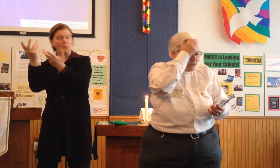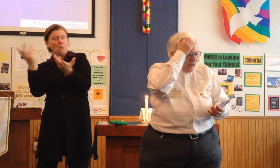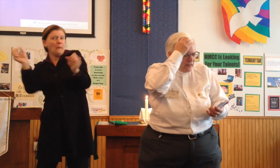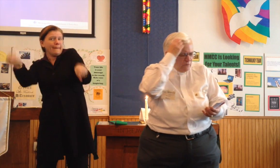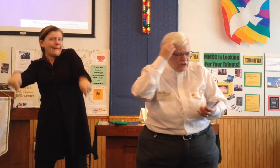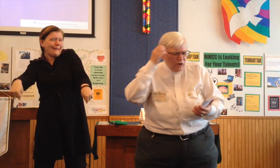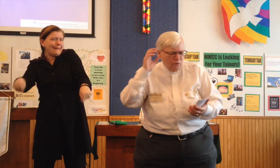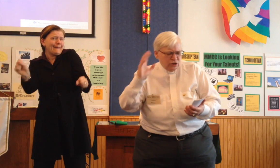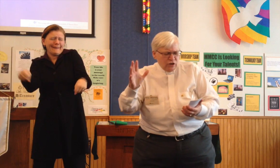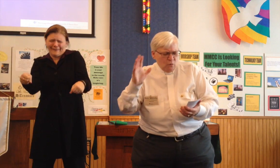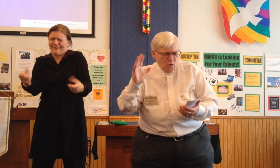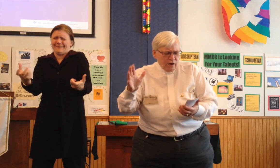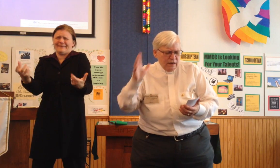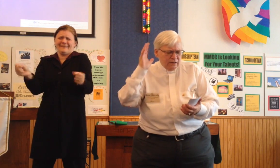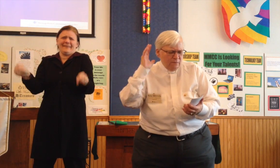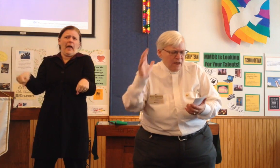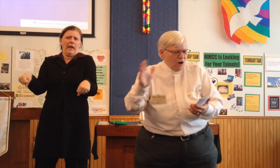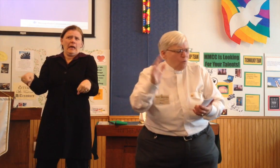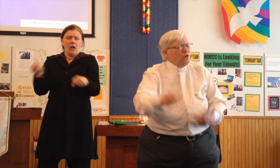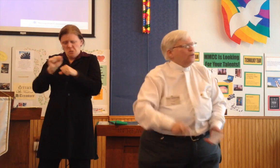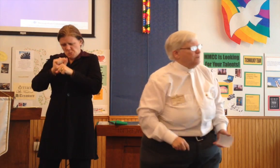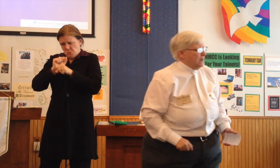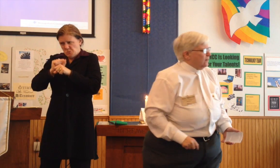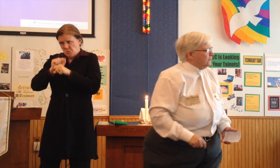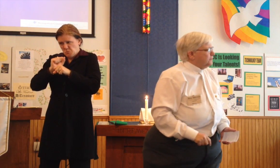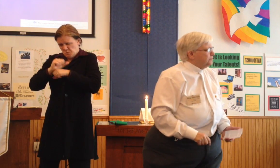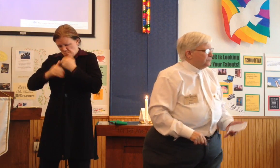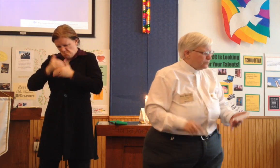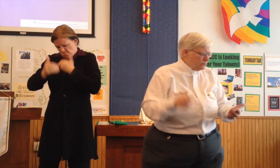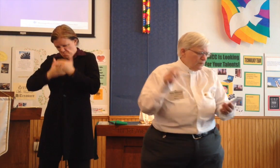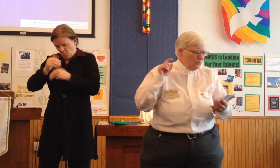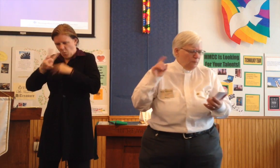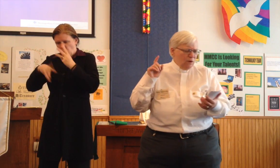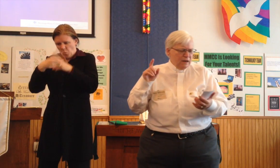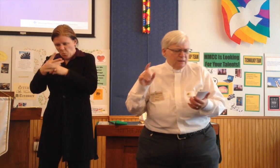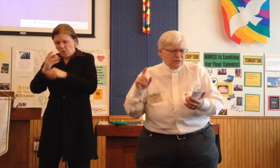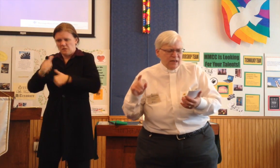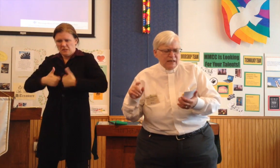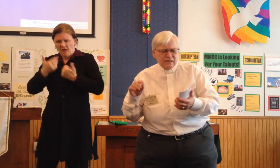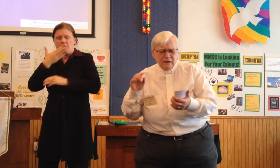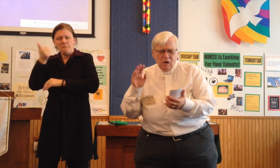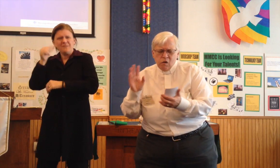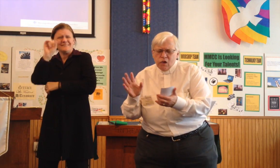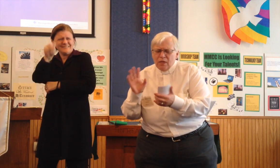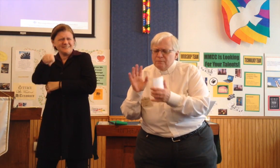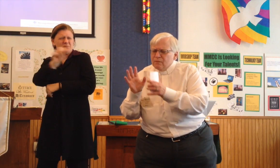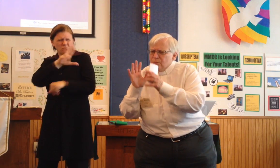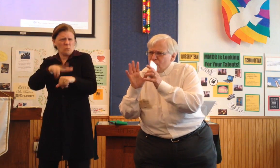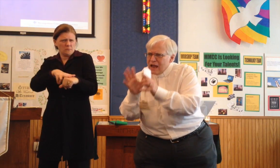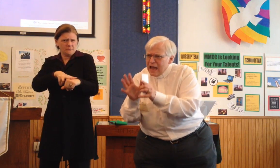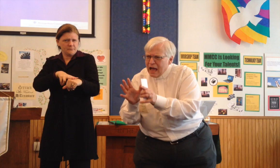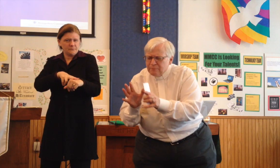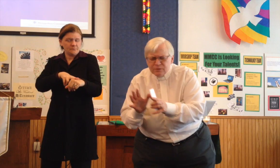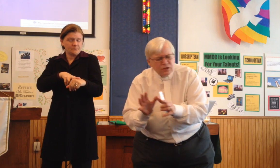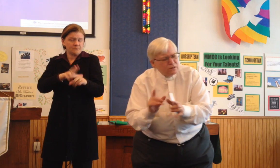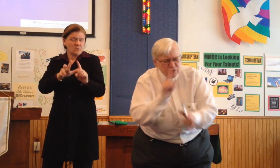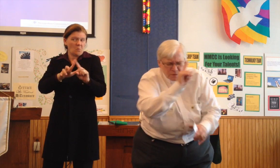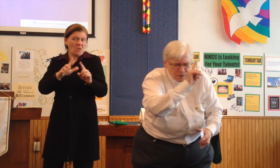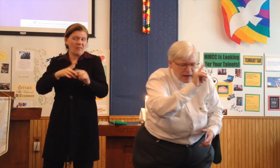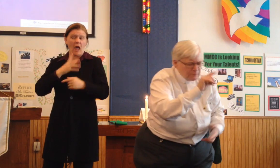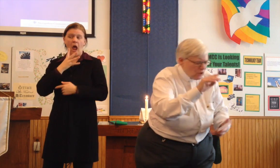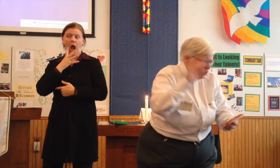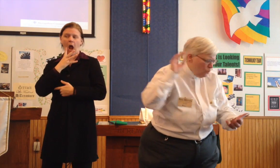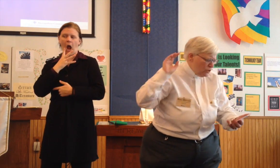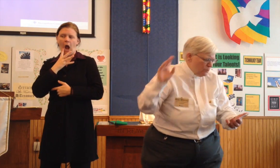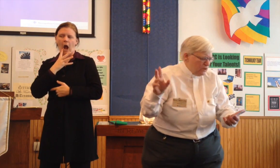I'm not saying that we shouldn't work to make our world better. But what I am saying is that perhaps,